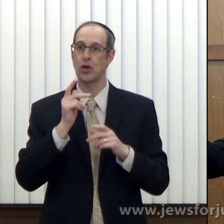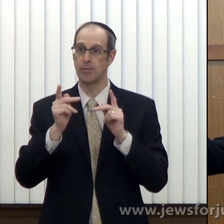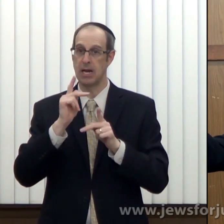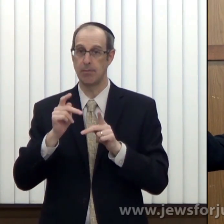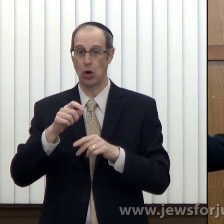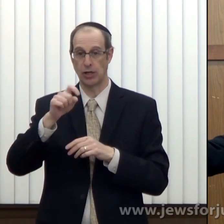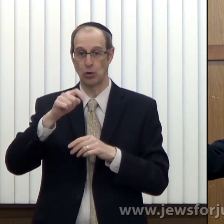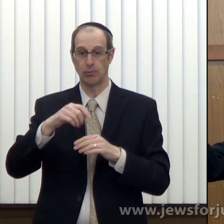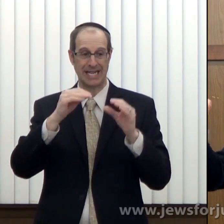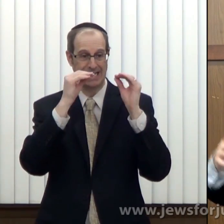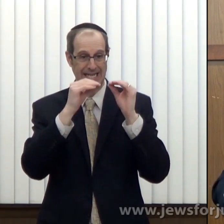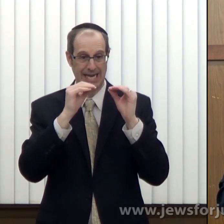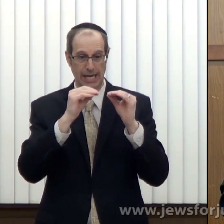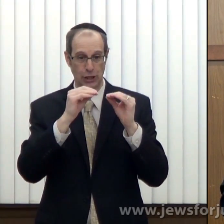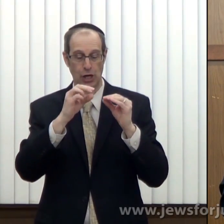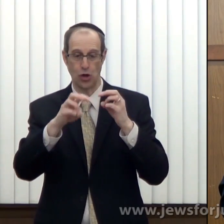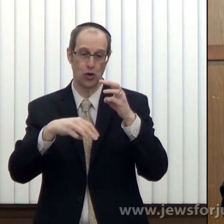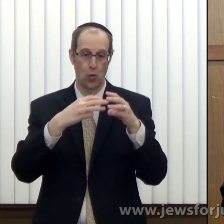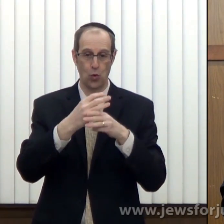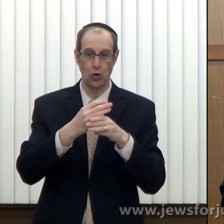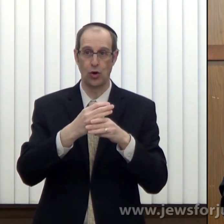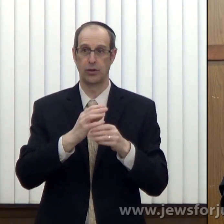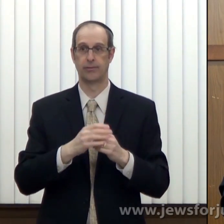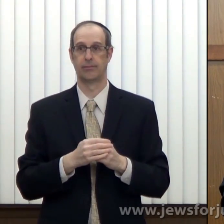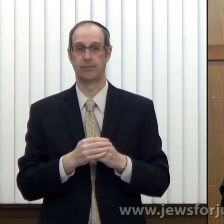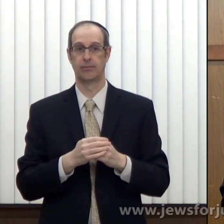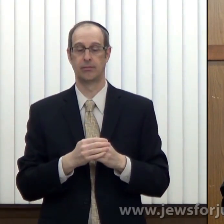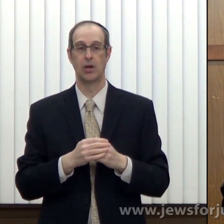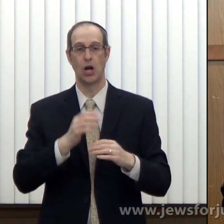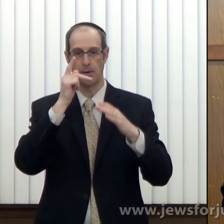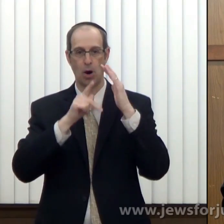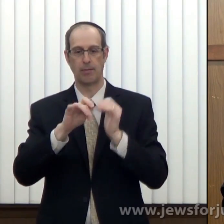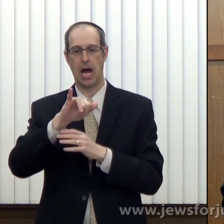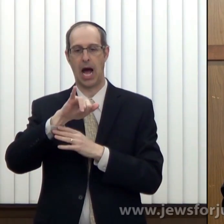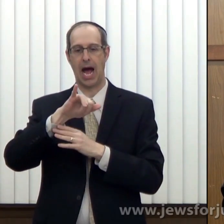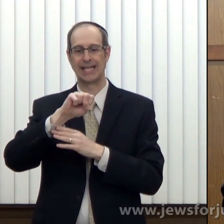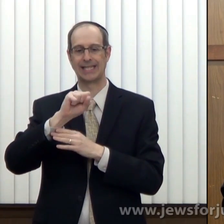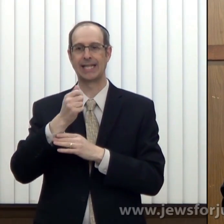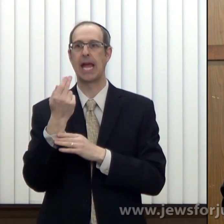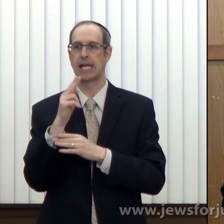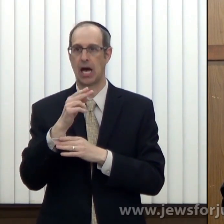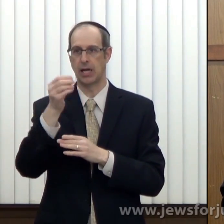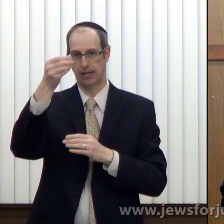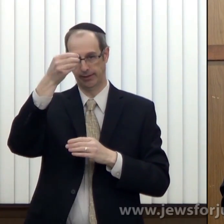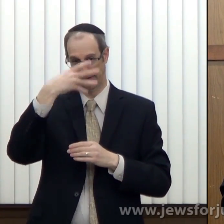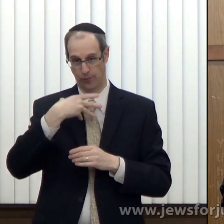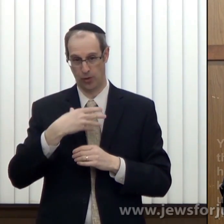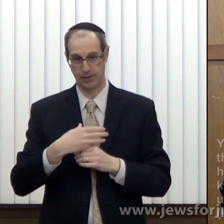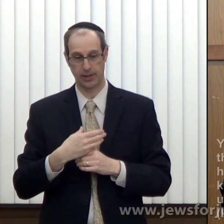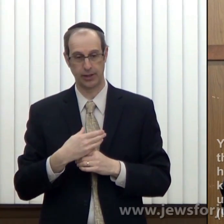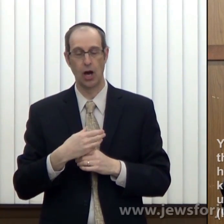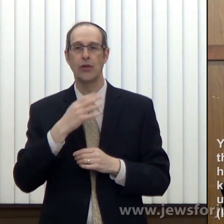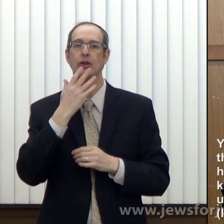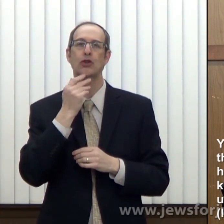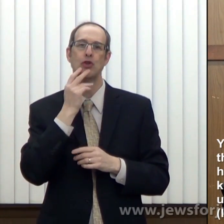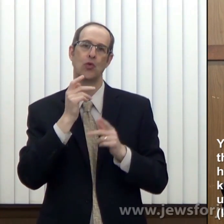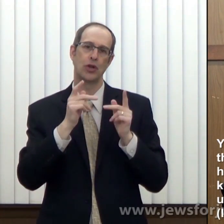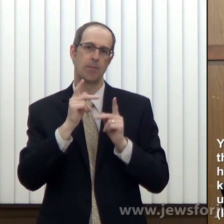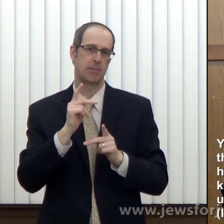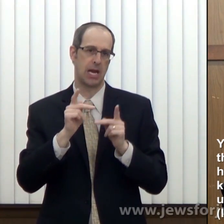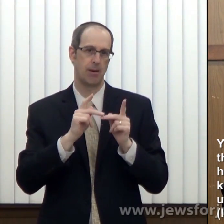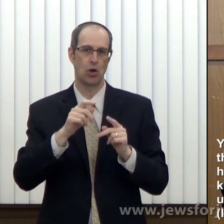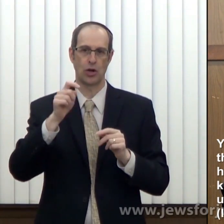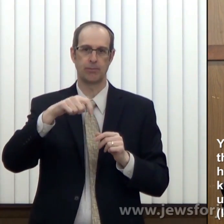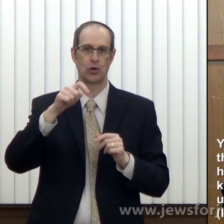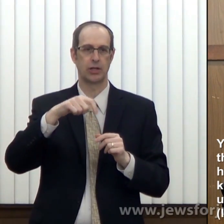teachers of the rest of the world. The prophet Isaiah tells us the Jewish people are supposed